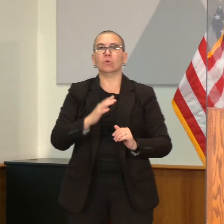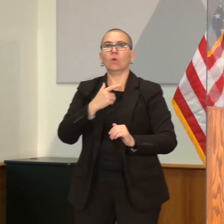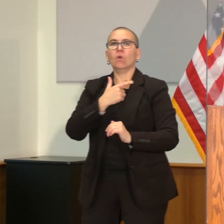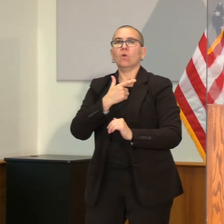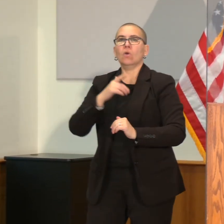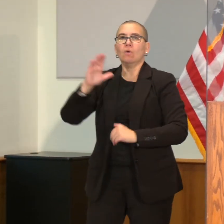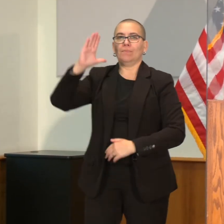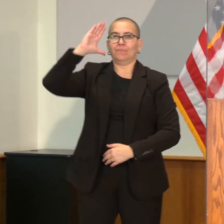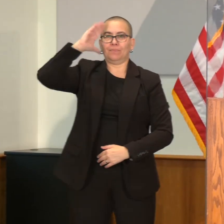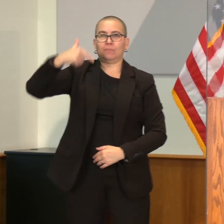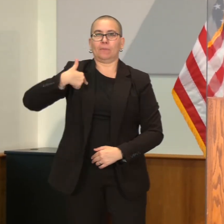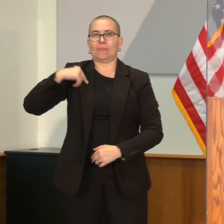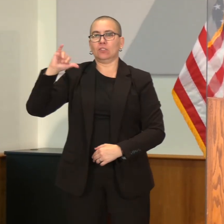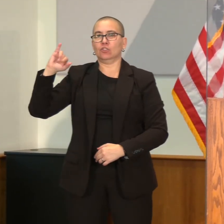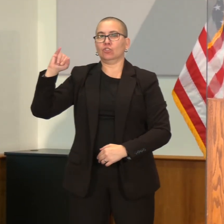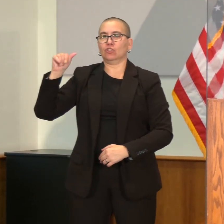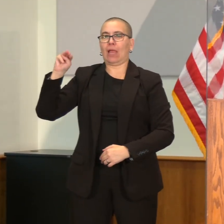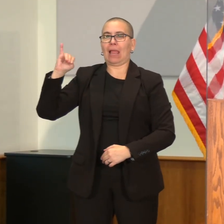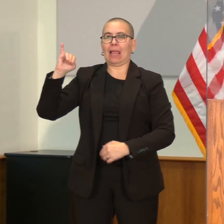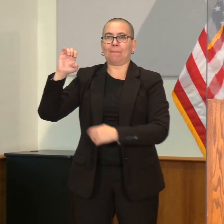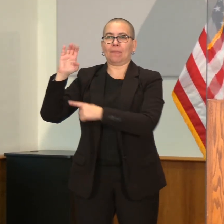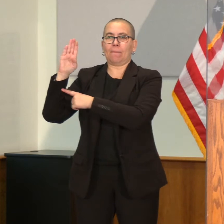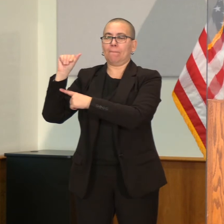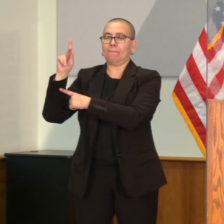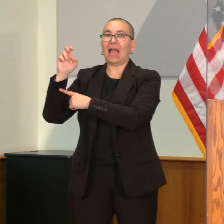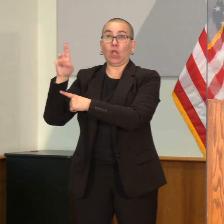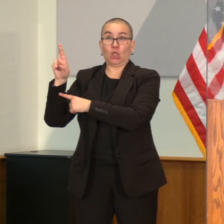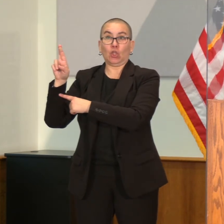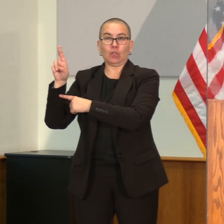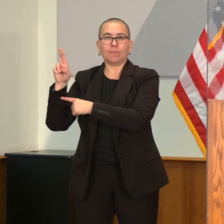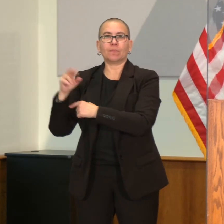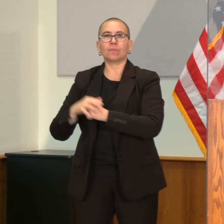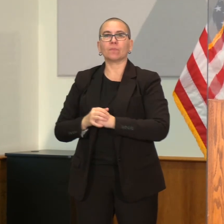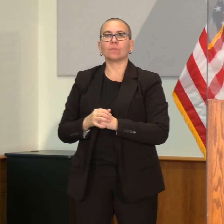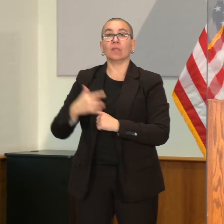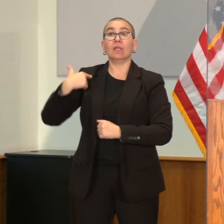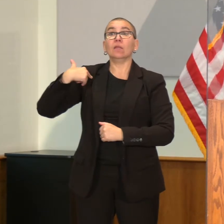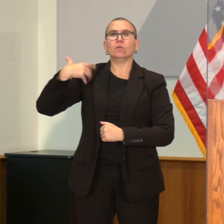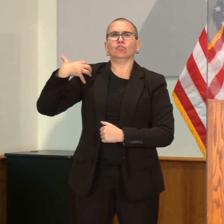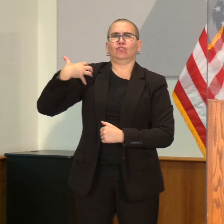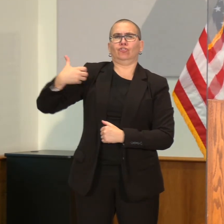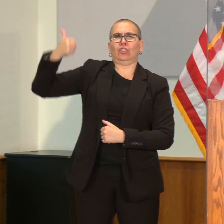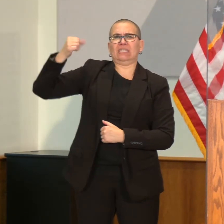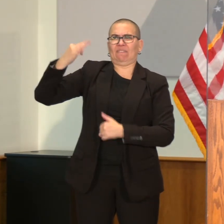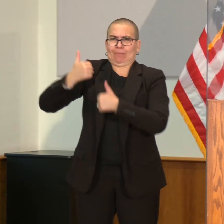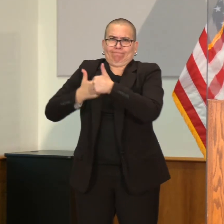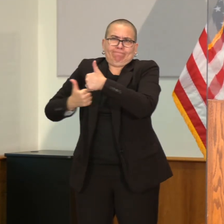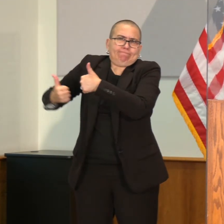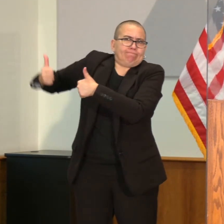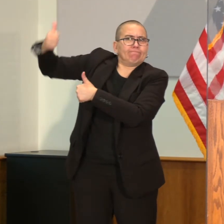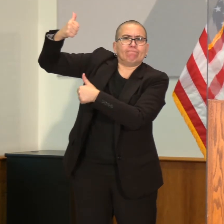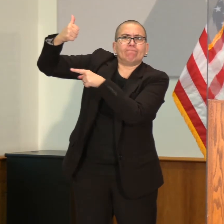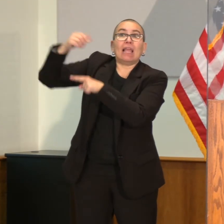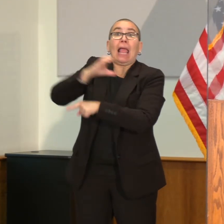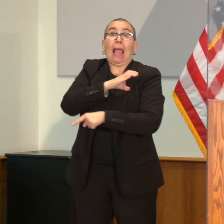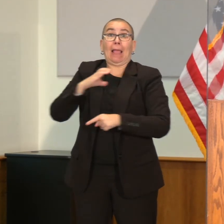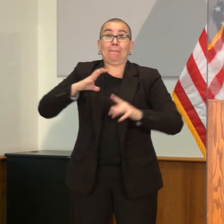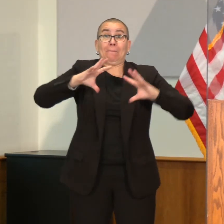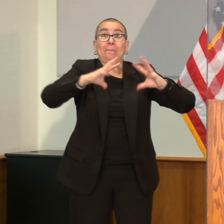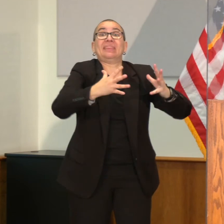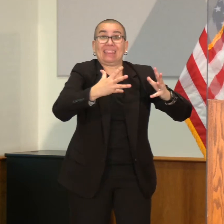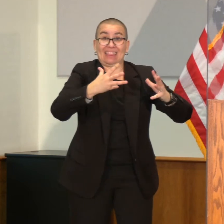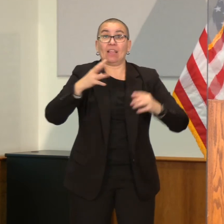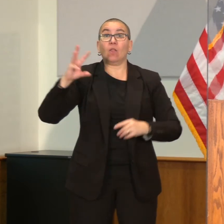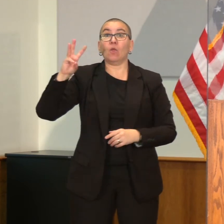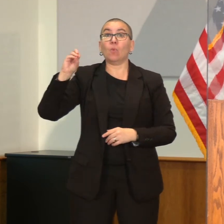Jamie Becker-Finn, State Representative and Chair of the Judiciary Committee. I do want to clear this up because the warrant was for a failure to appear.